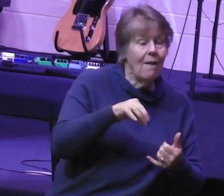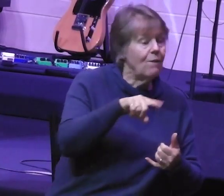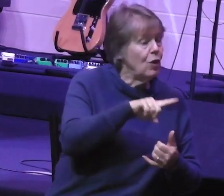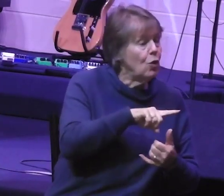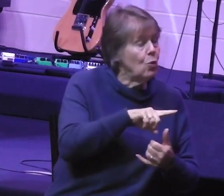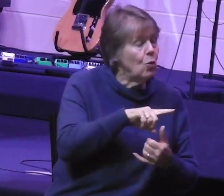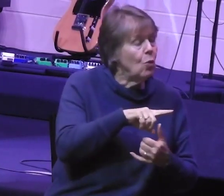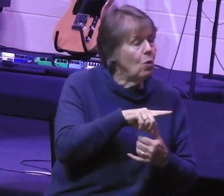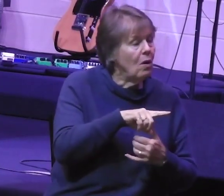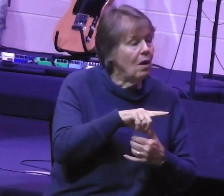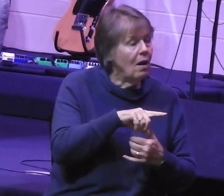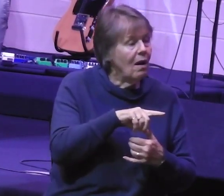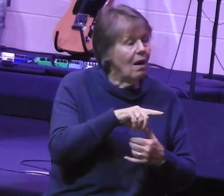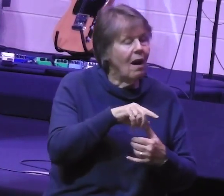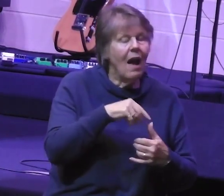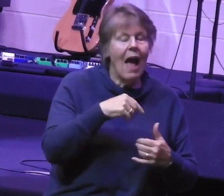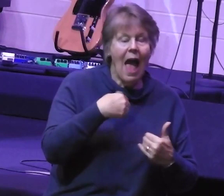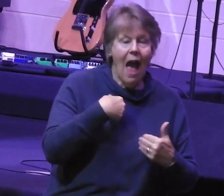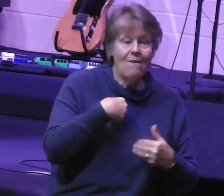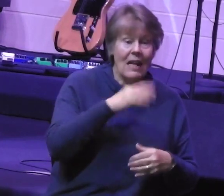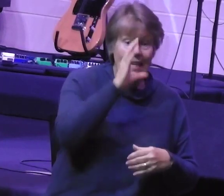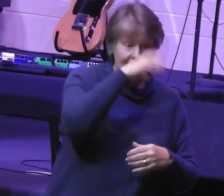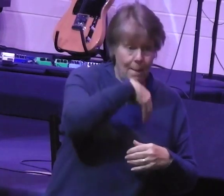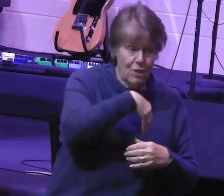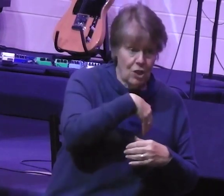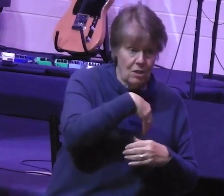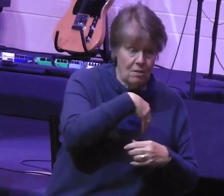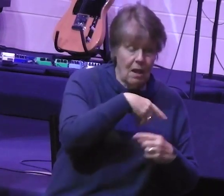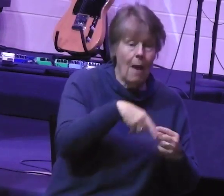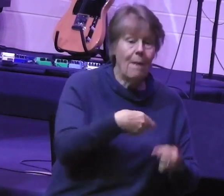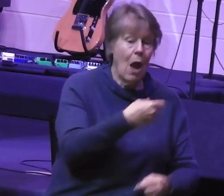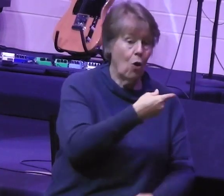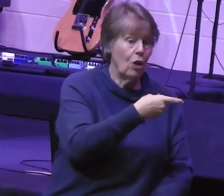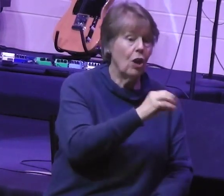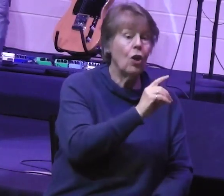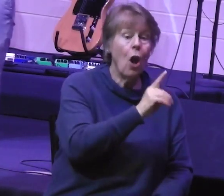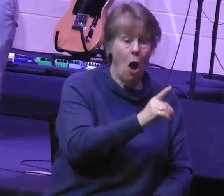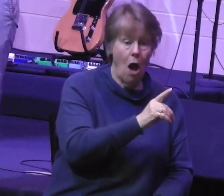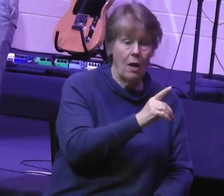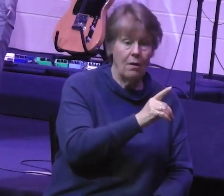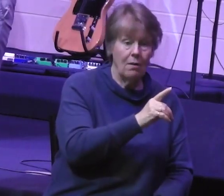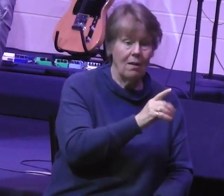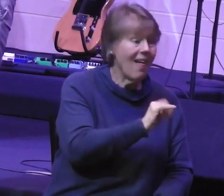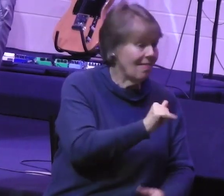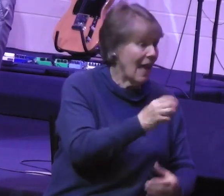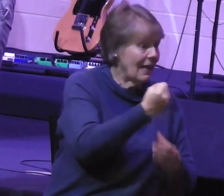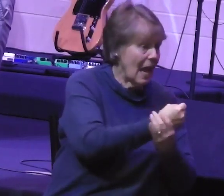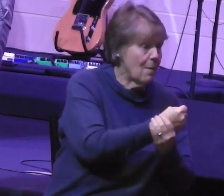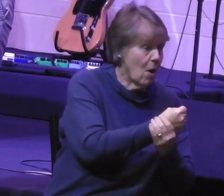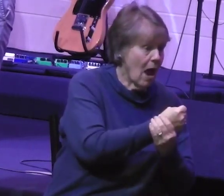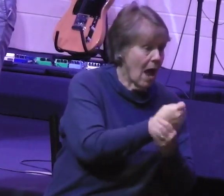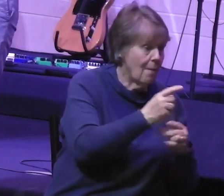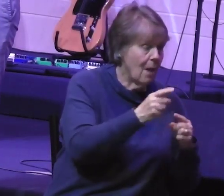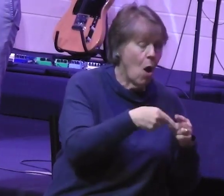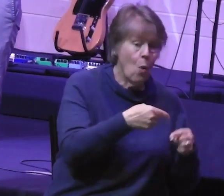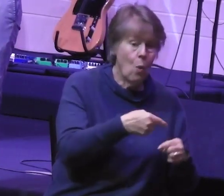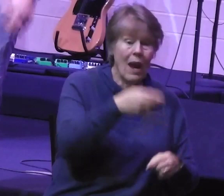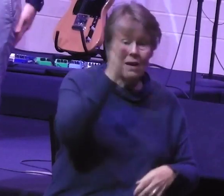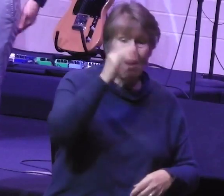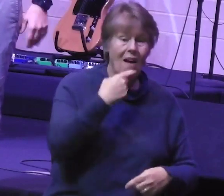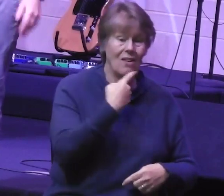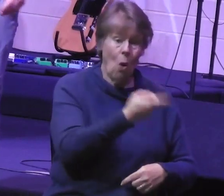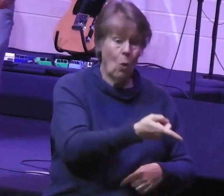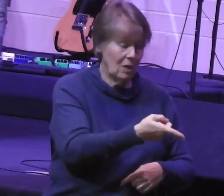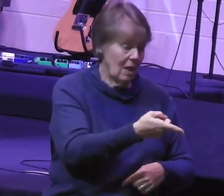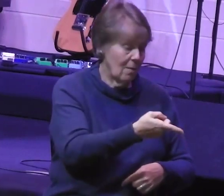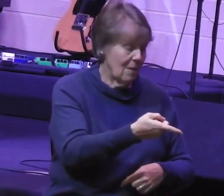person whose assumption about the gods, like Abraham's, when God said, sacrifice your son, and Abraham's like, all right, I guess